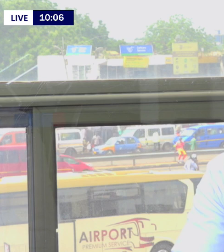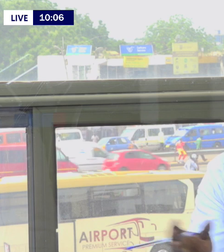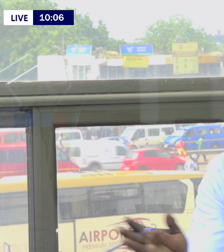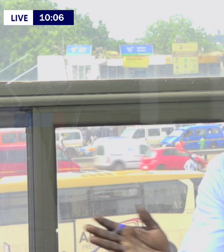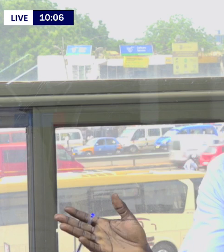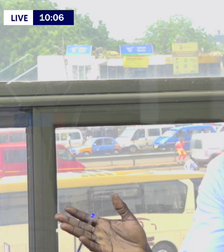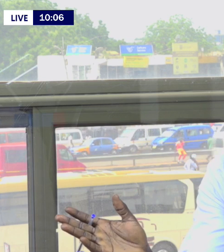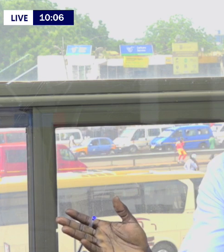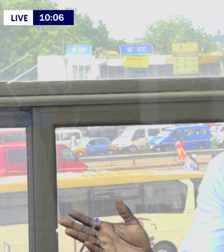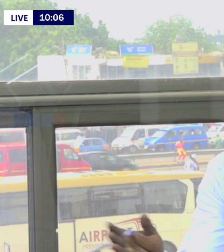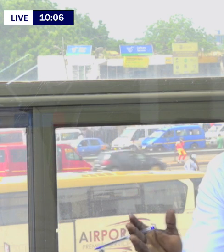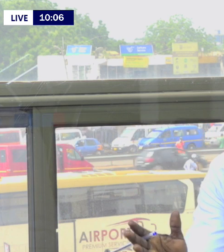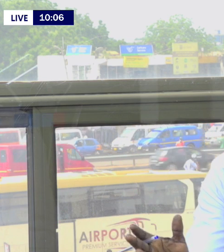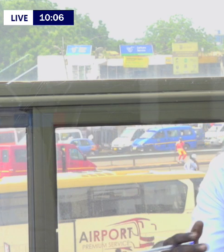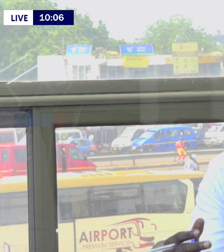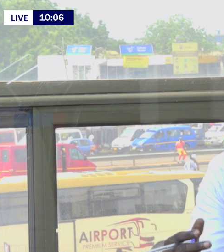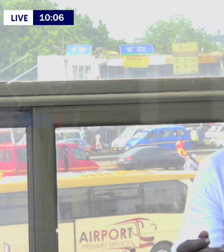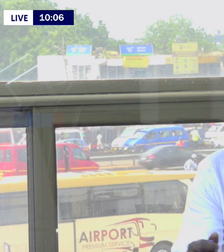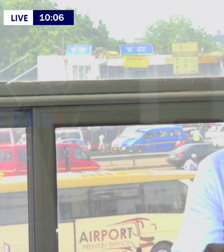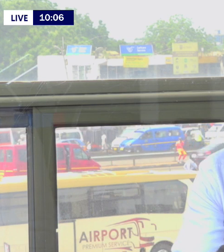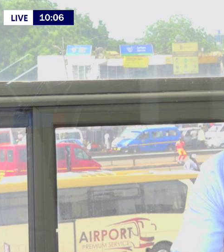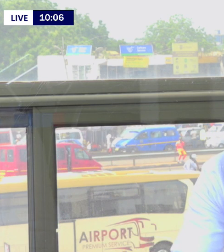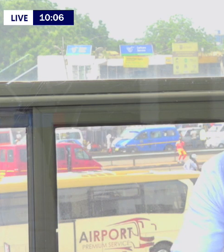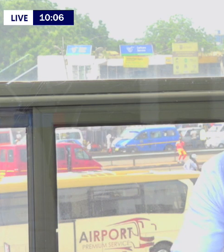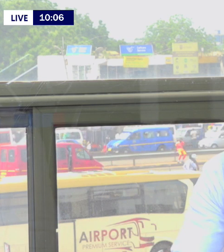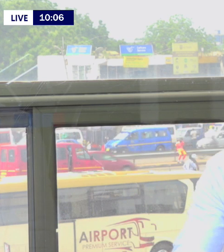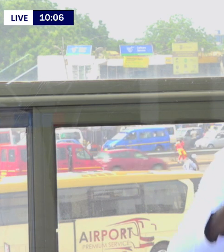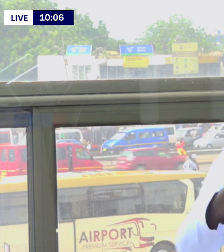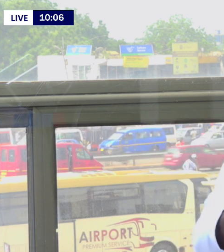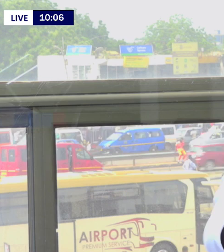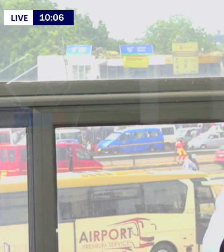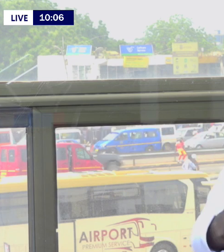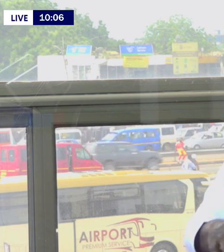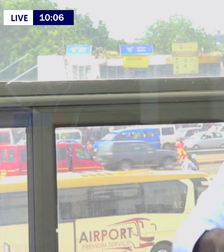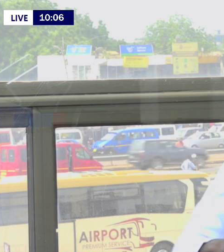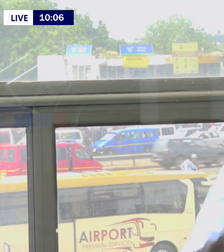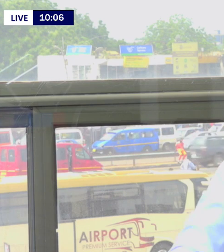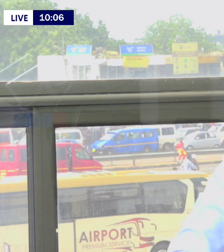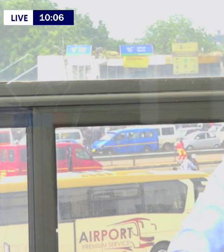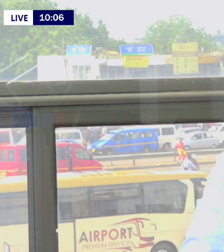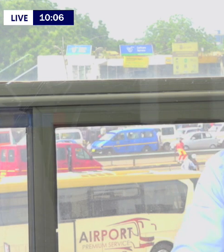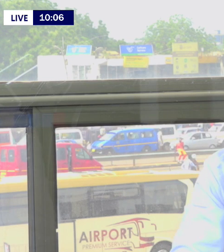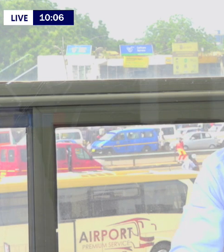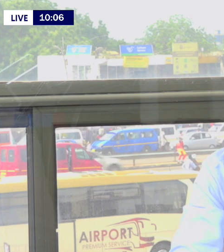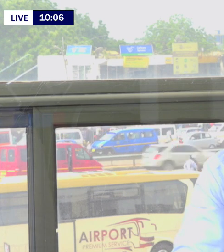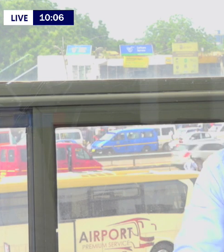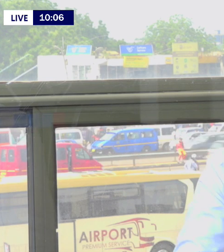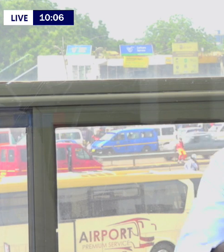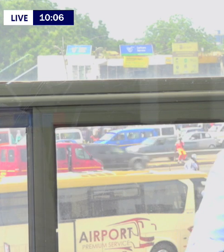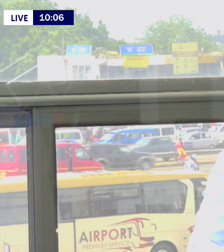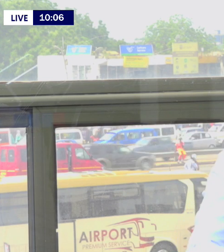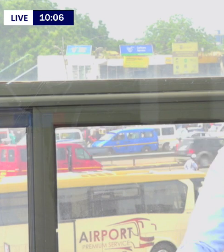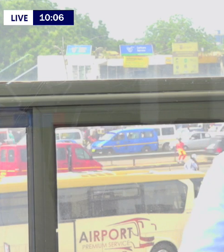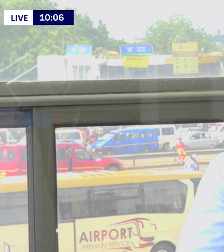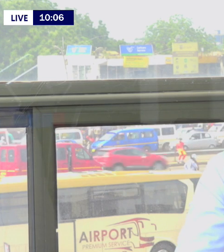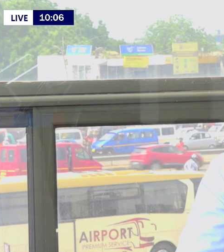interview Bookman fo bi ni niama na che se one man bet na station ho da kura obebuada o se